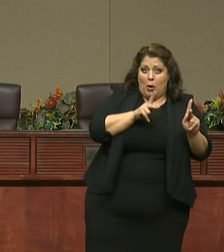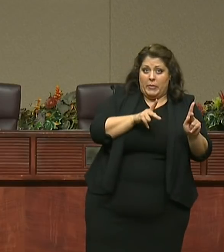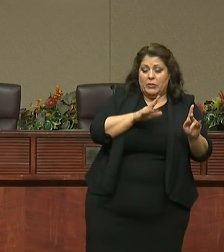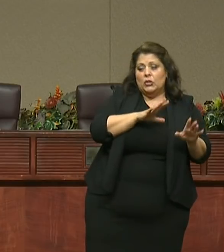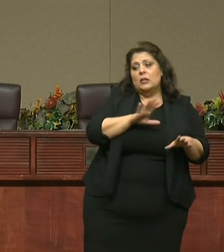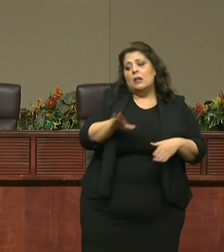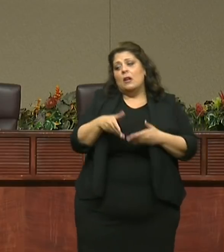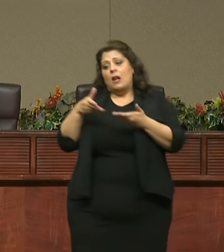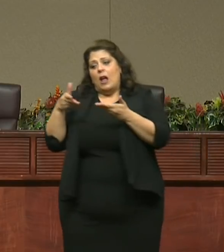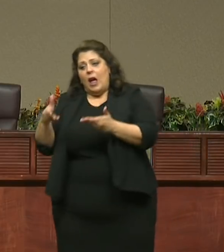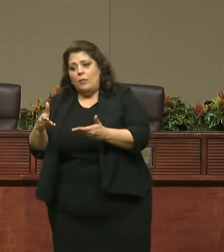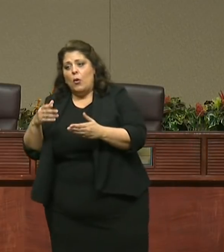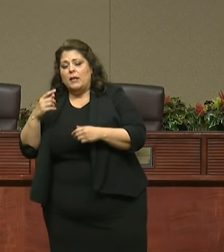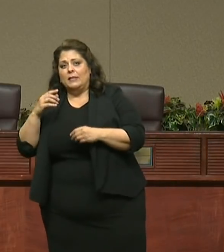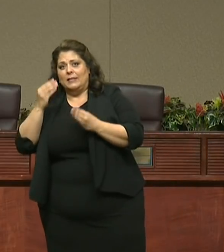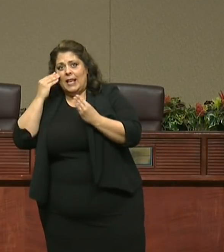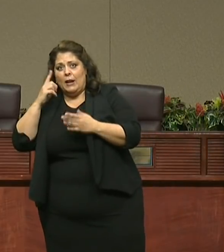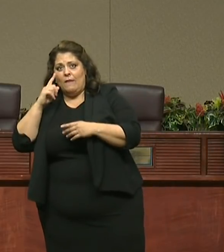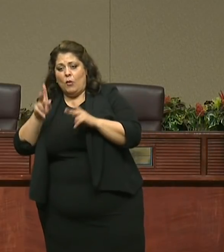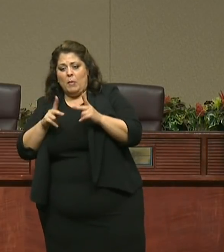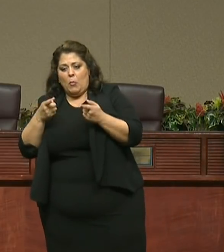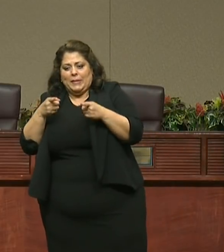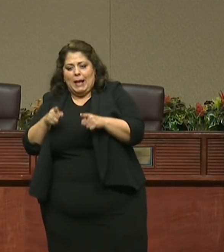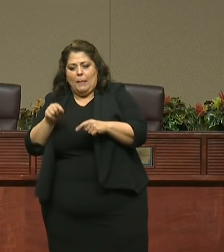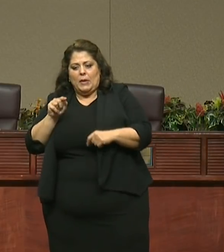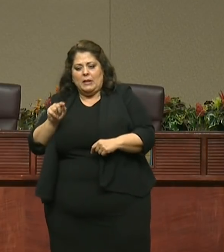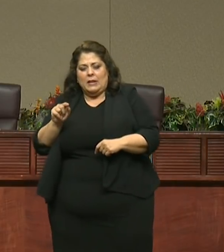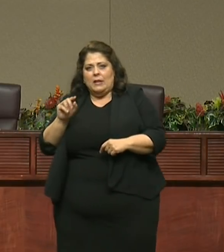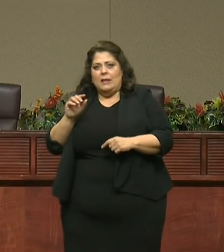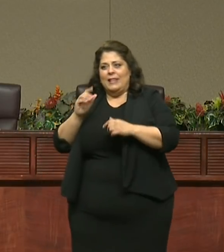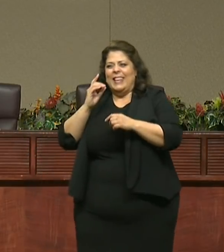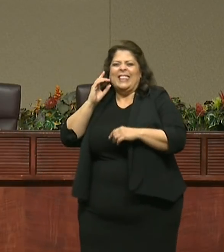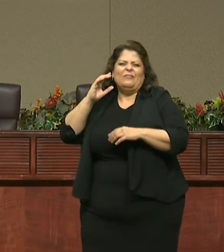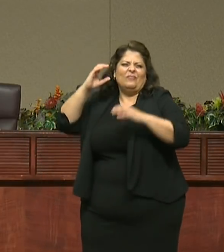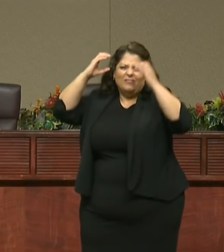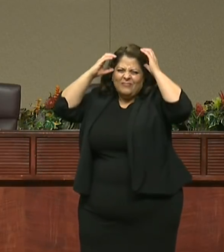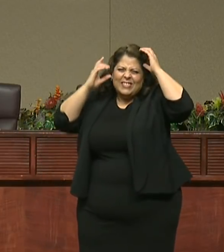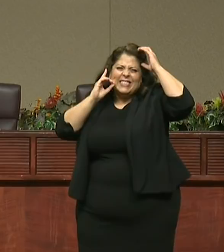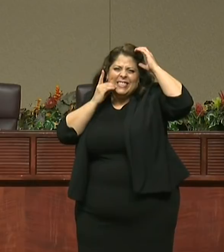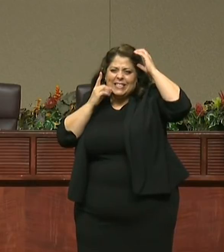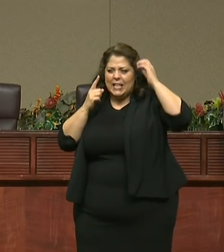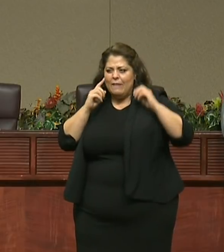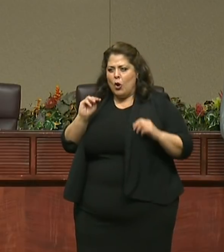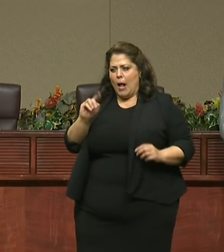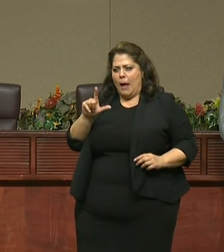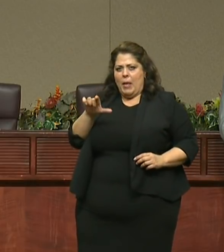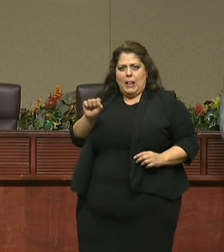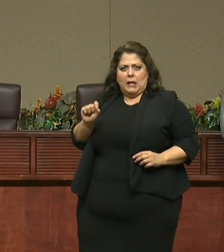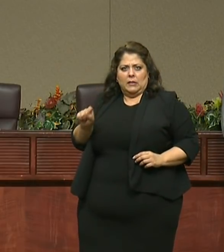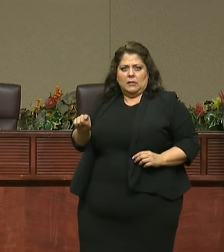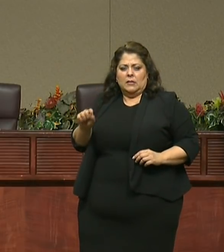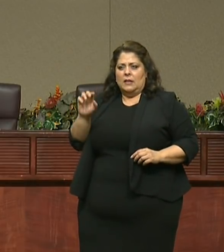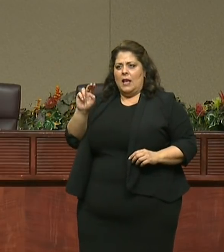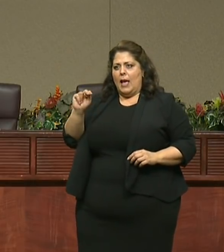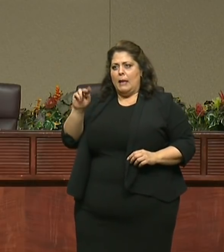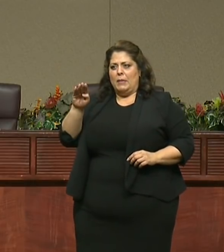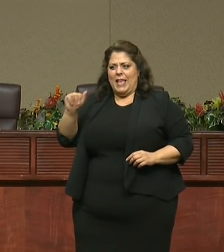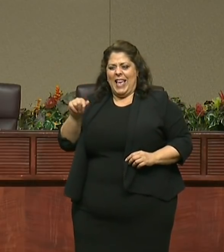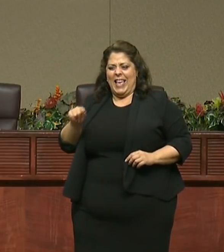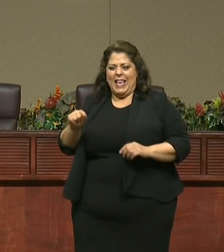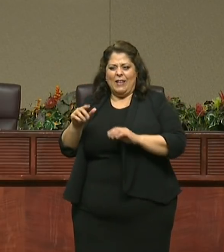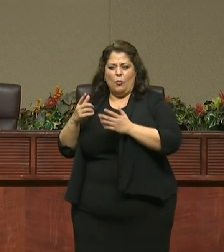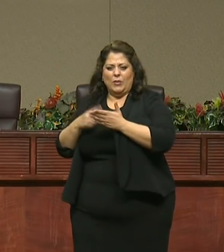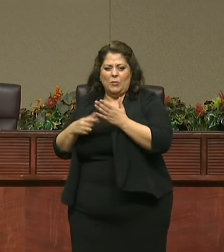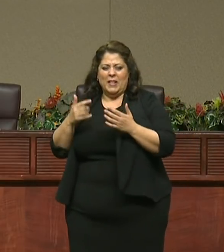county and the one data for what is happening in Disney, in the bubble for MLS and NBA. But that could be